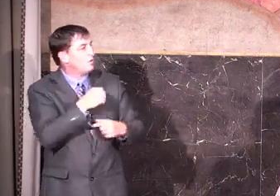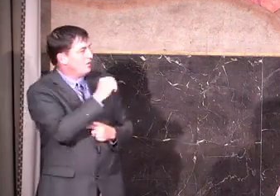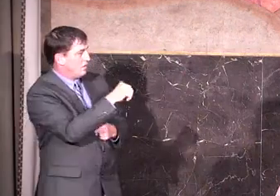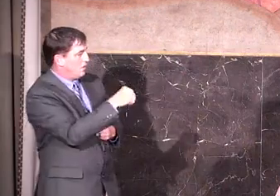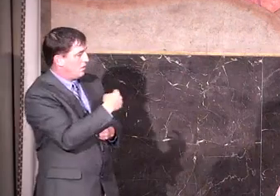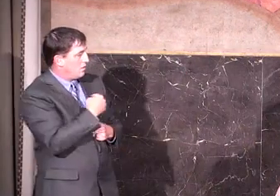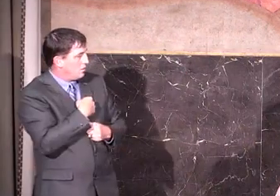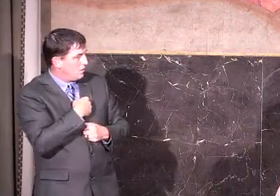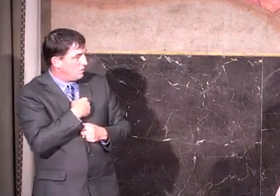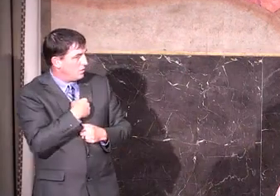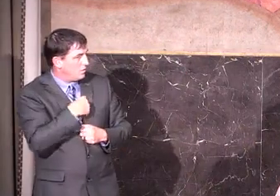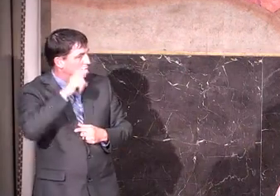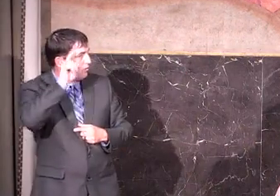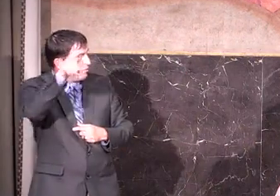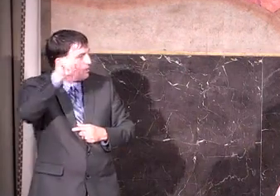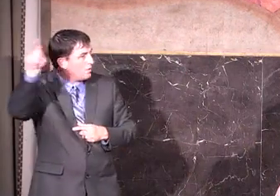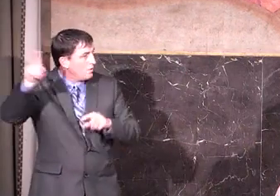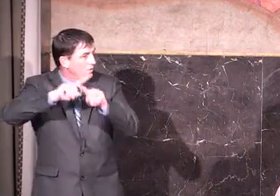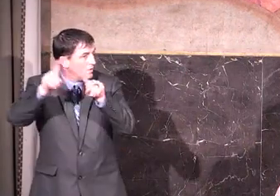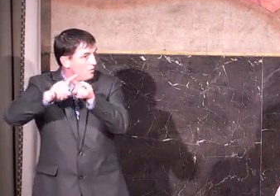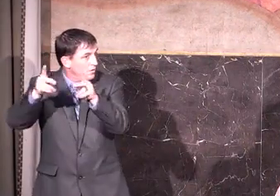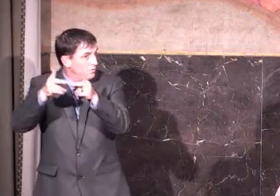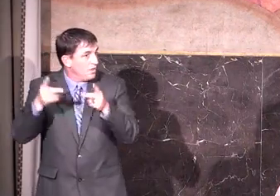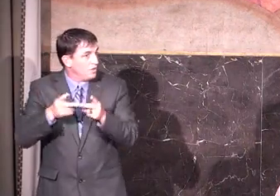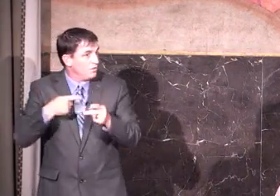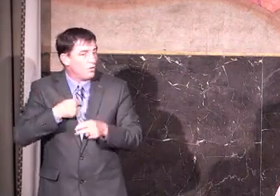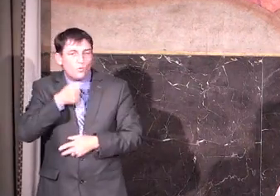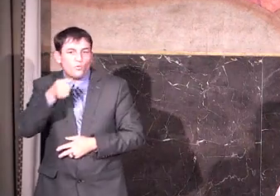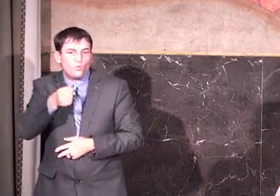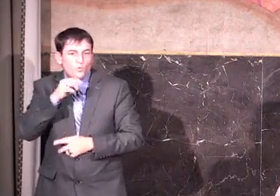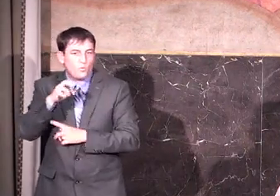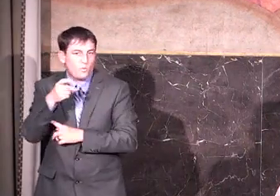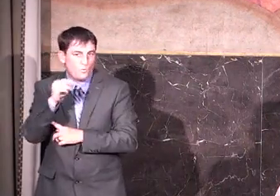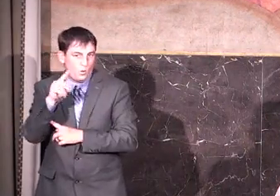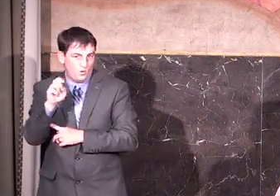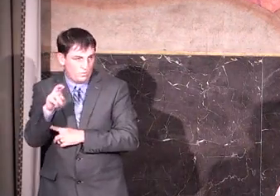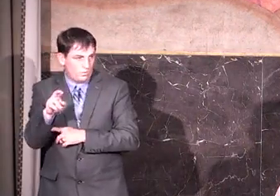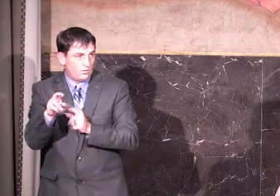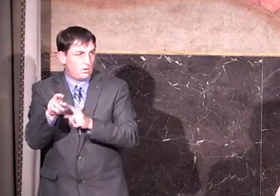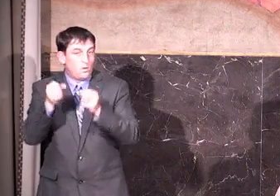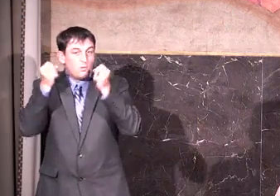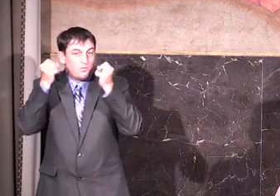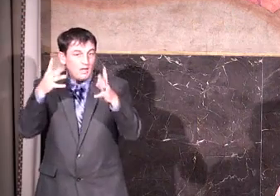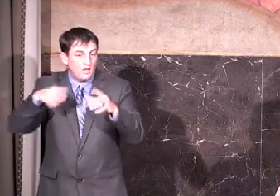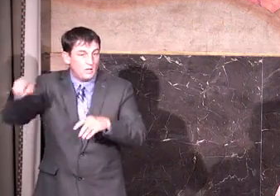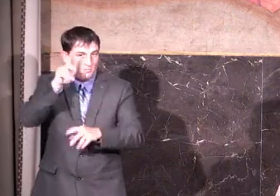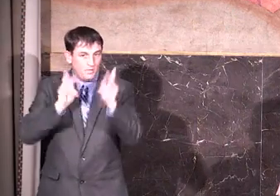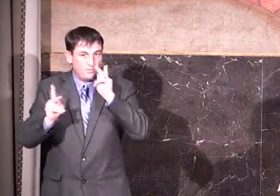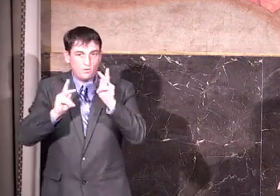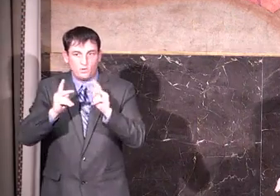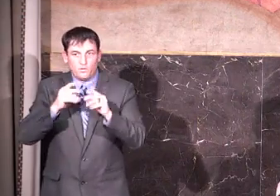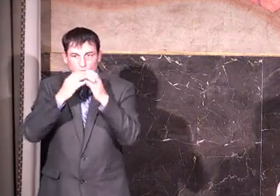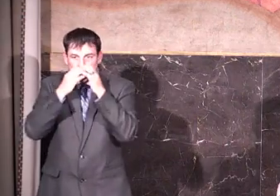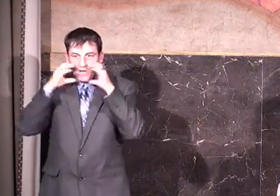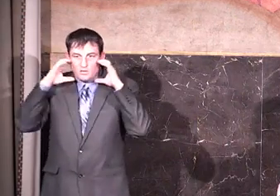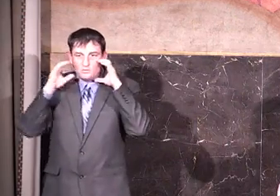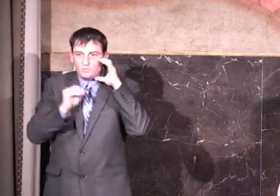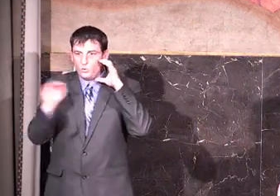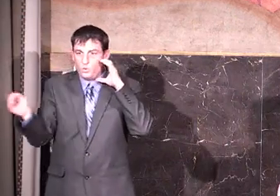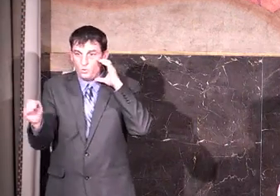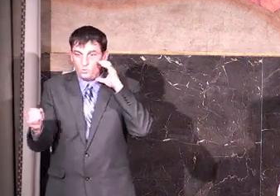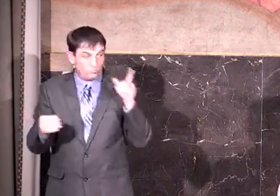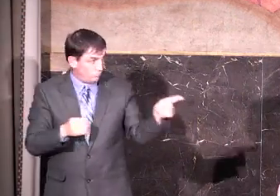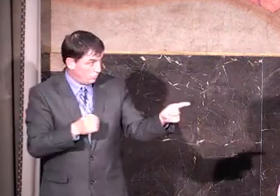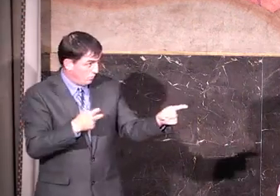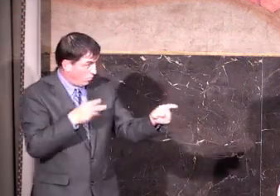at multiple locations this weekend reporting, and a majority of people are not wearing masks. Does that concern you?